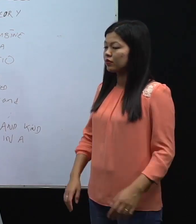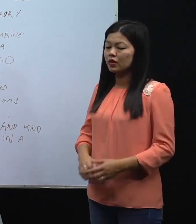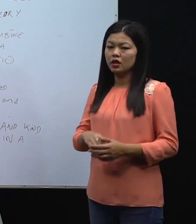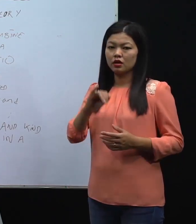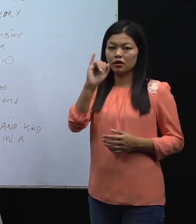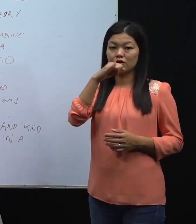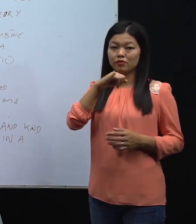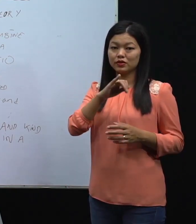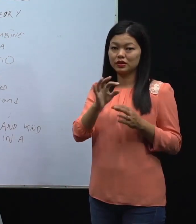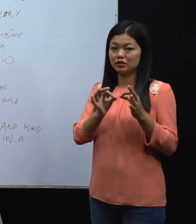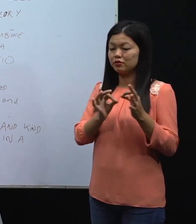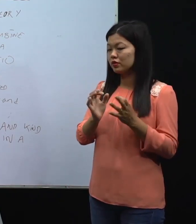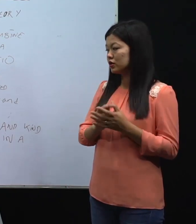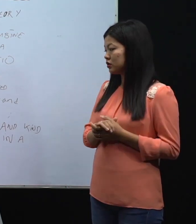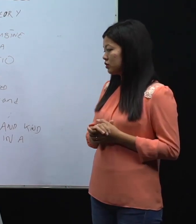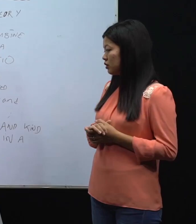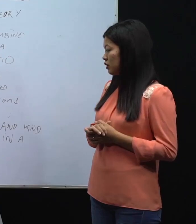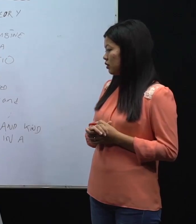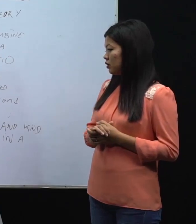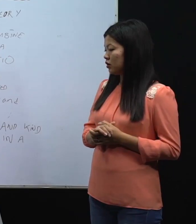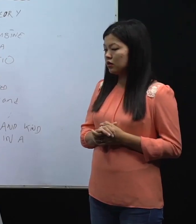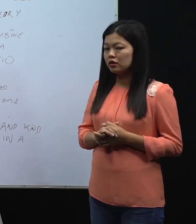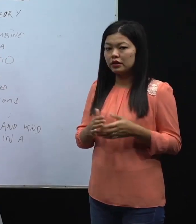So students, the sixth postulate states that